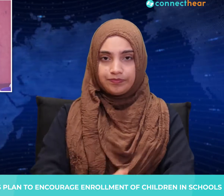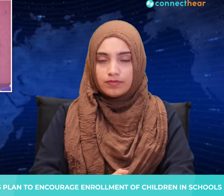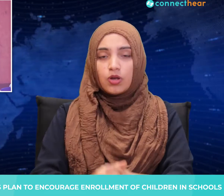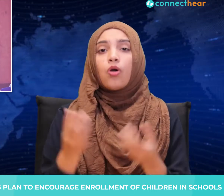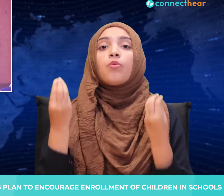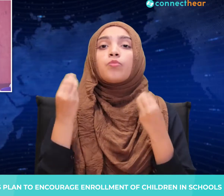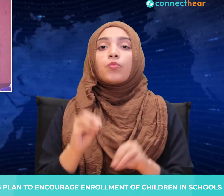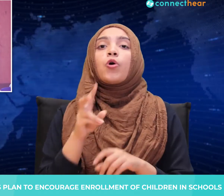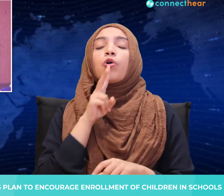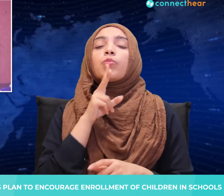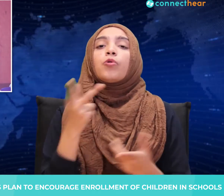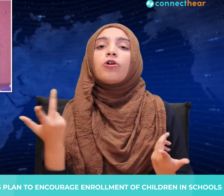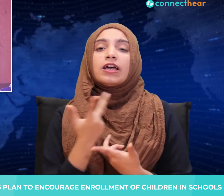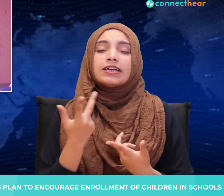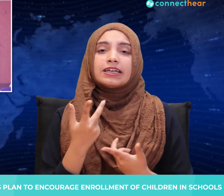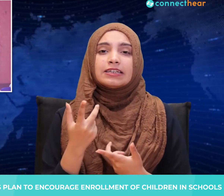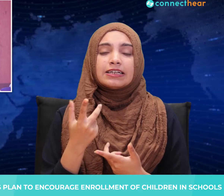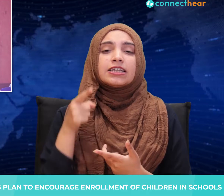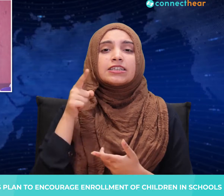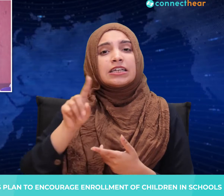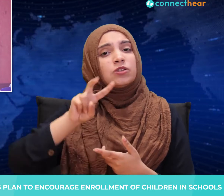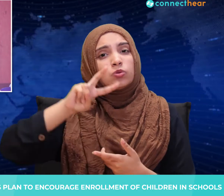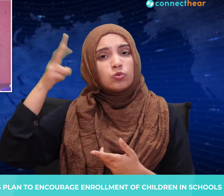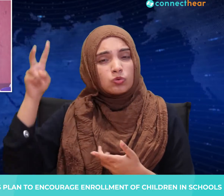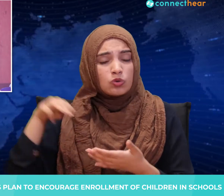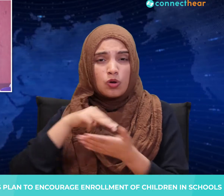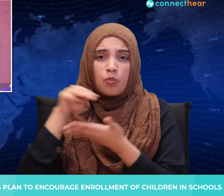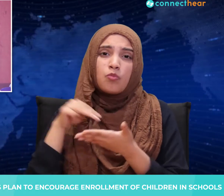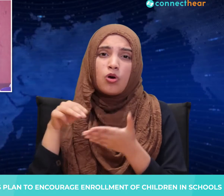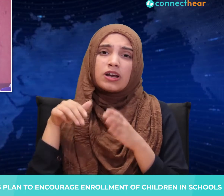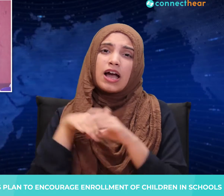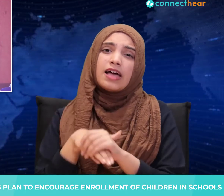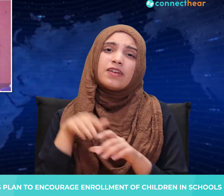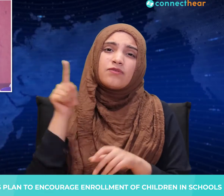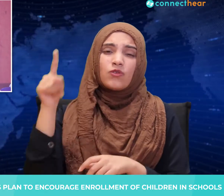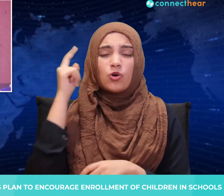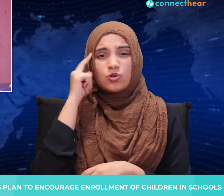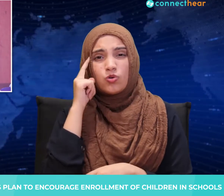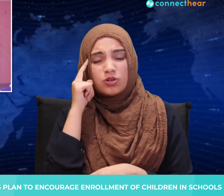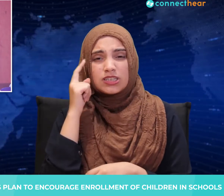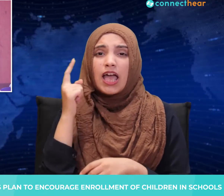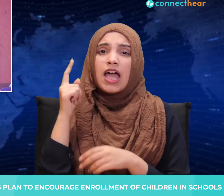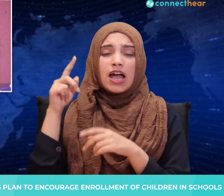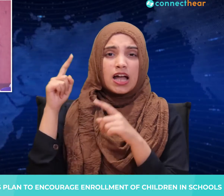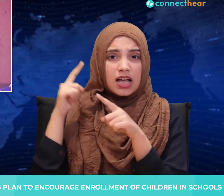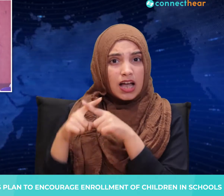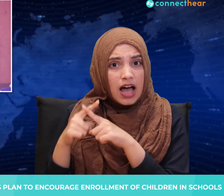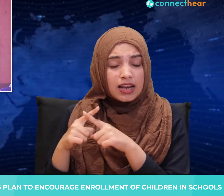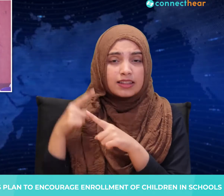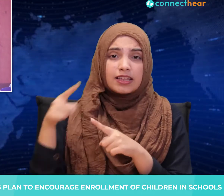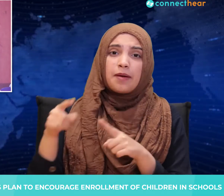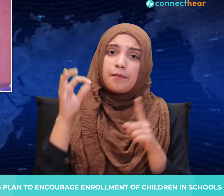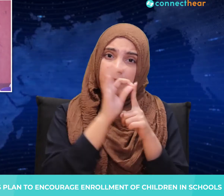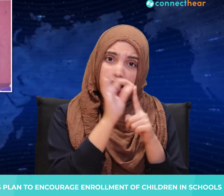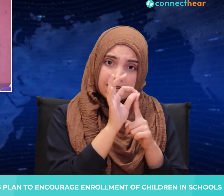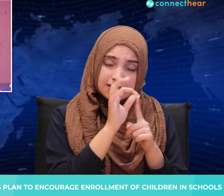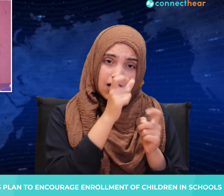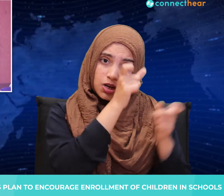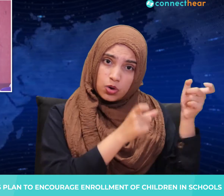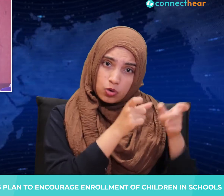He said the Western world was wrong to assume that Pakistani parents did not send their girls to